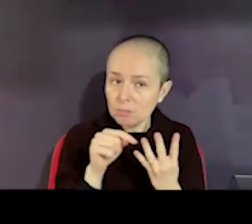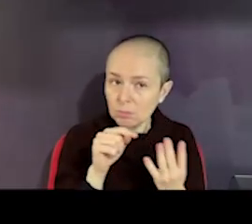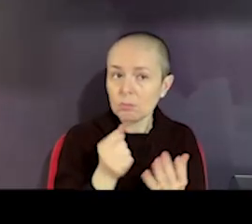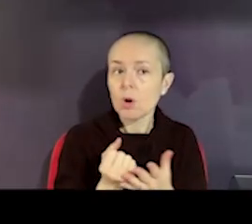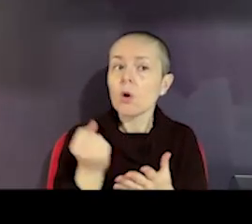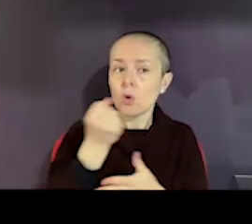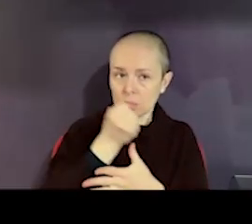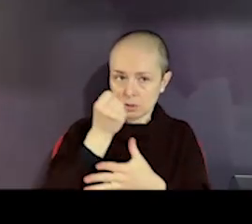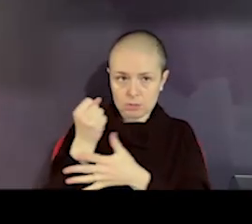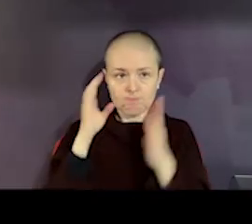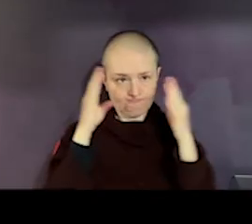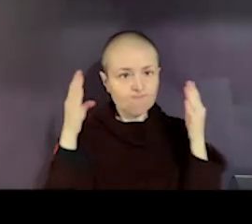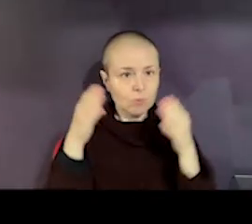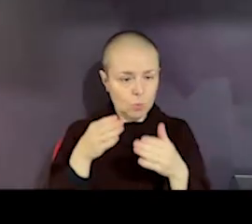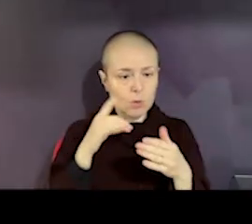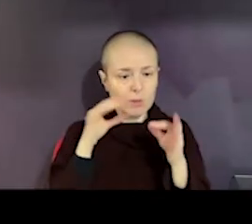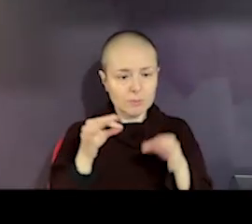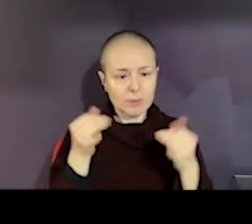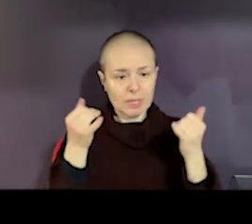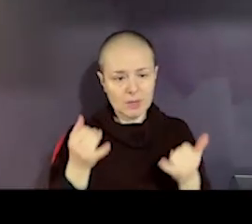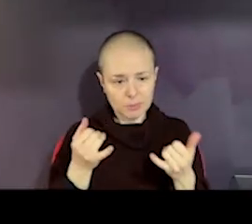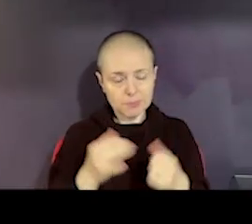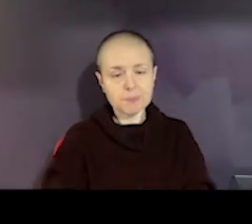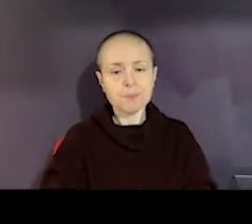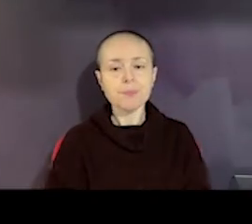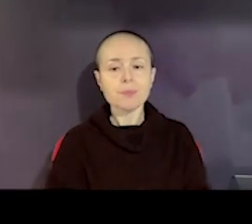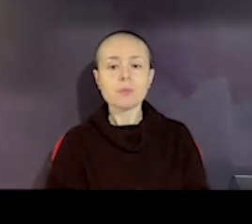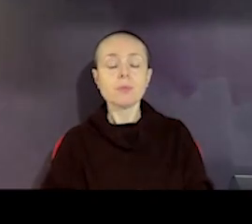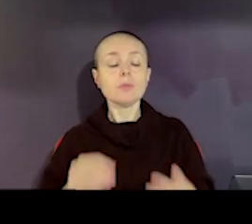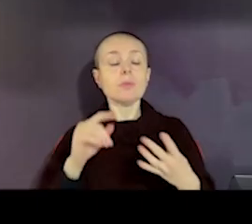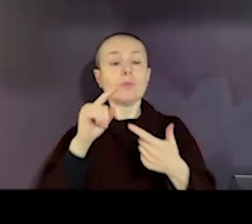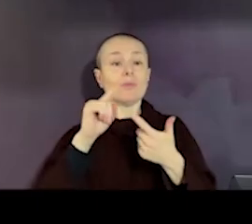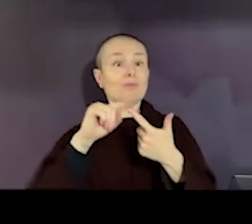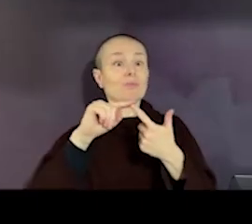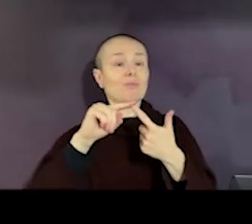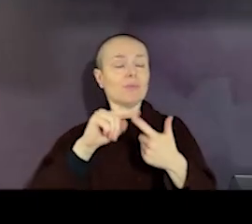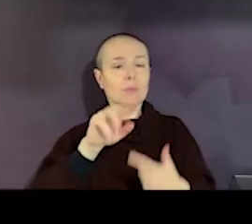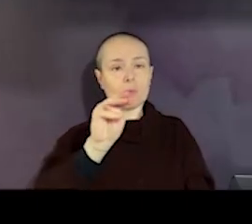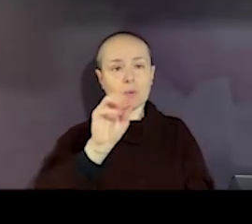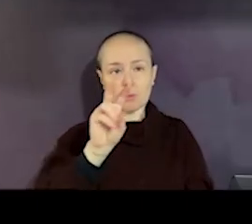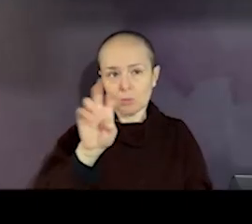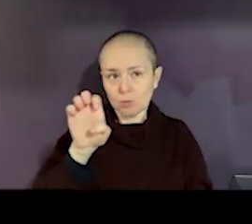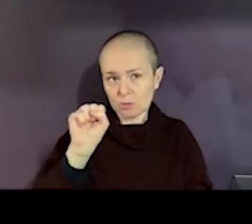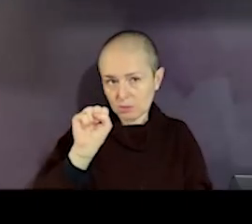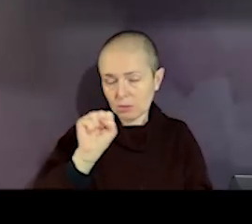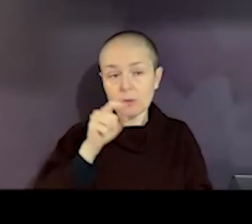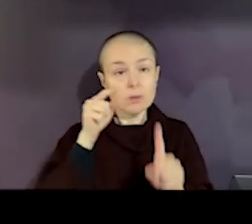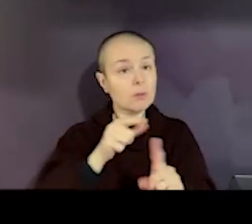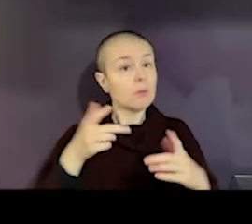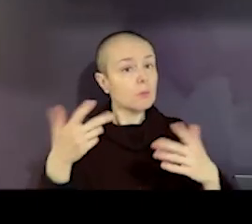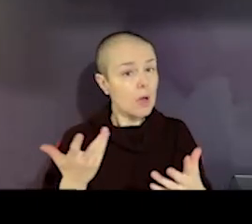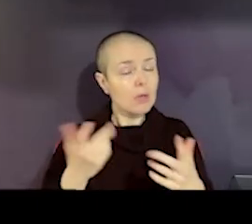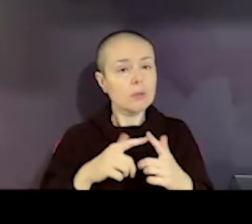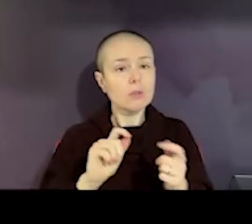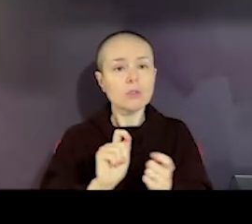concentrate our actions, which I'll go over in a minute. And the second is what we're calling moves, right? And these are about